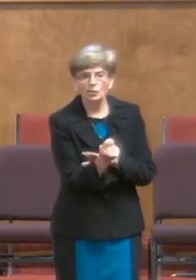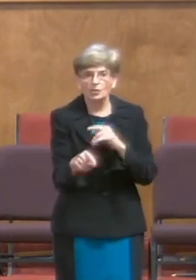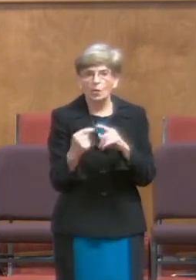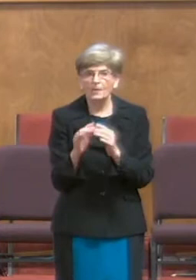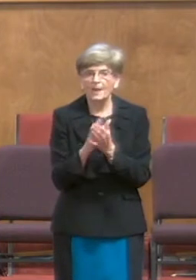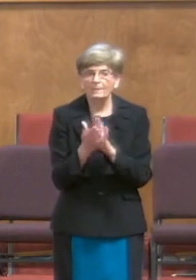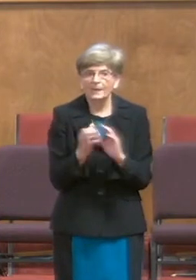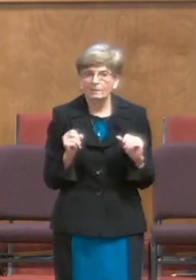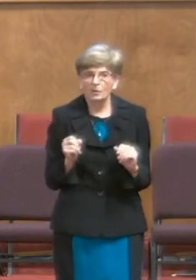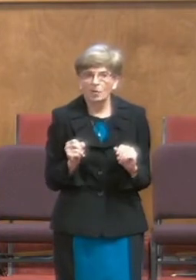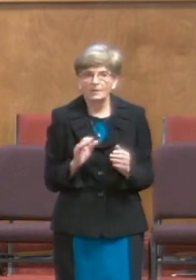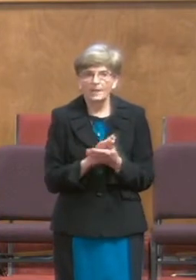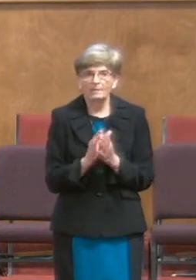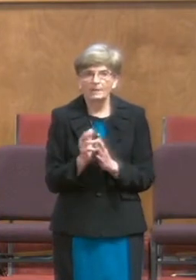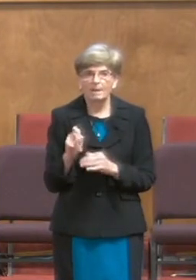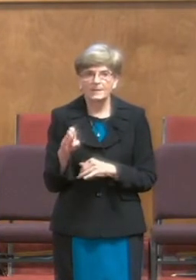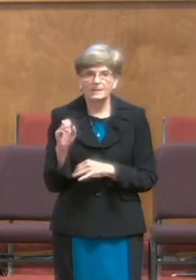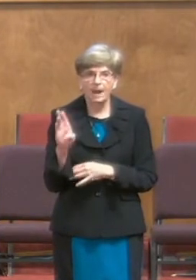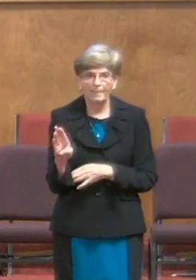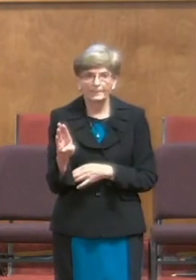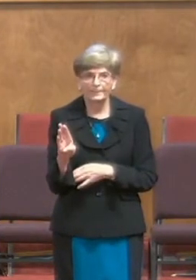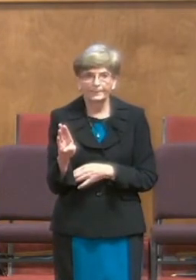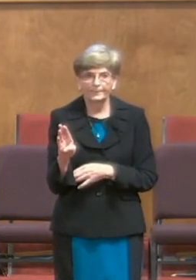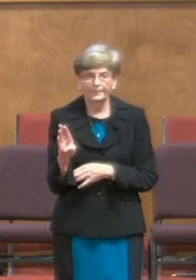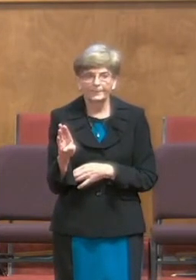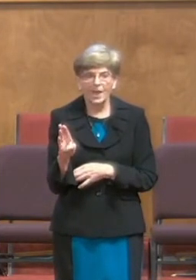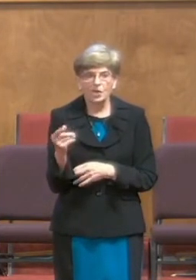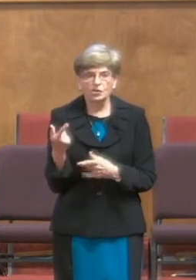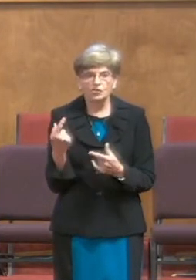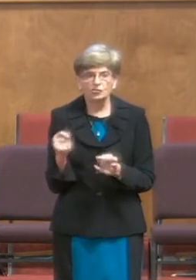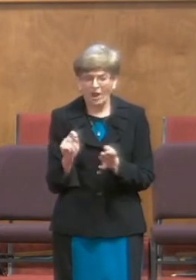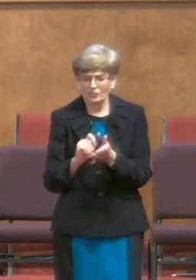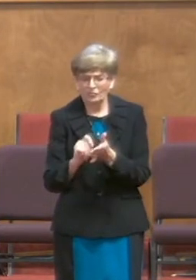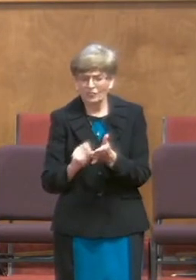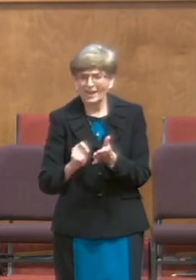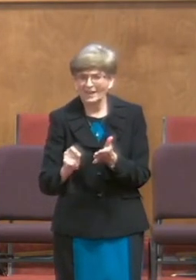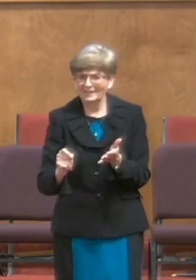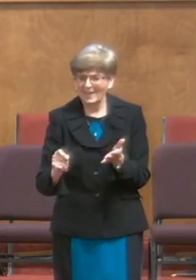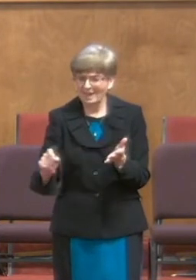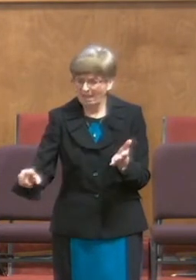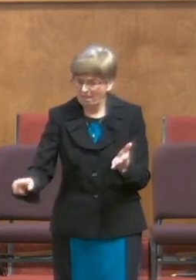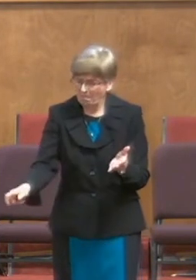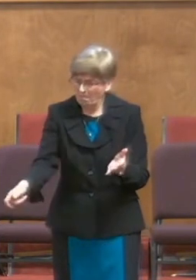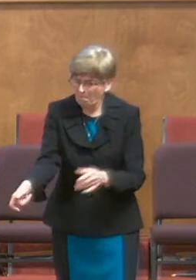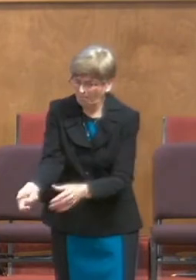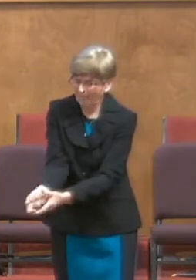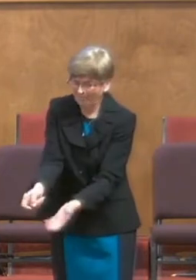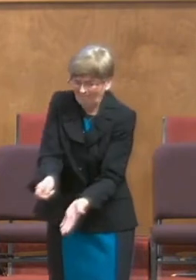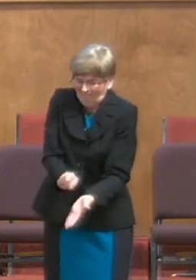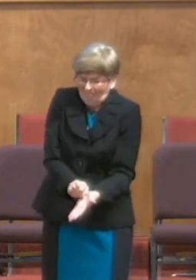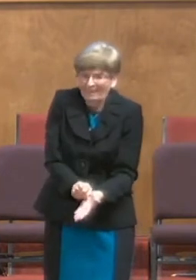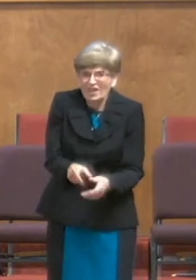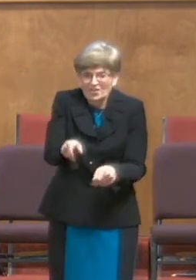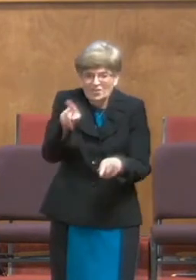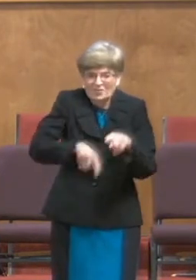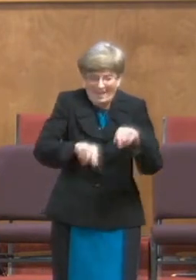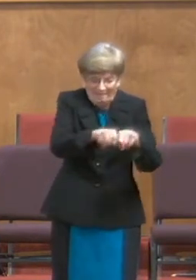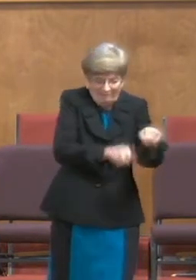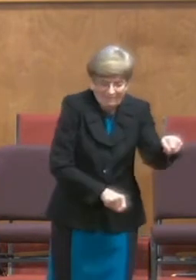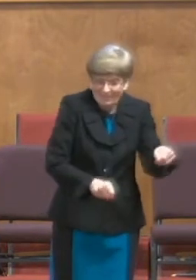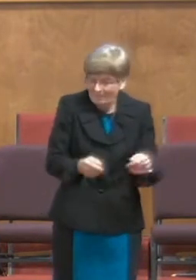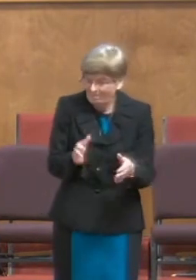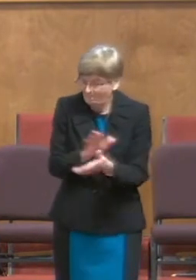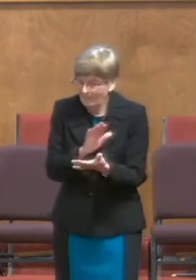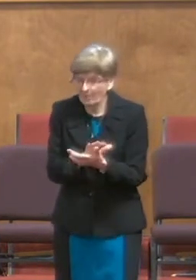right? They get numb. They grow ineffective. You go to like try to write something or, you know, take papers apart and you can't because your fingers